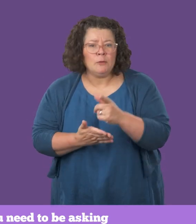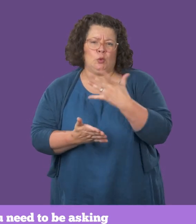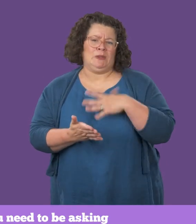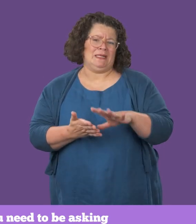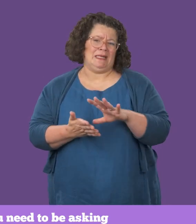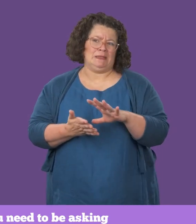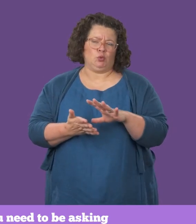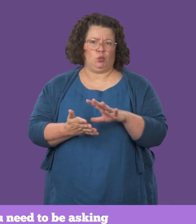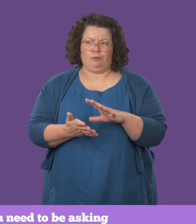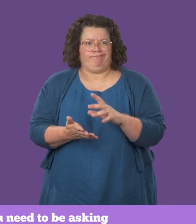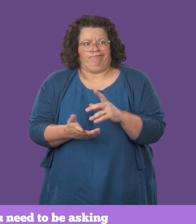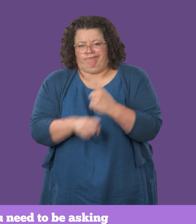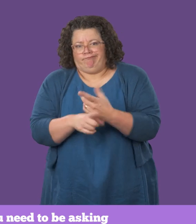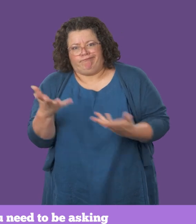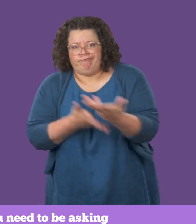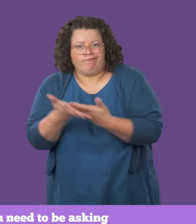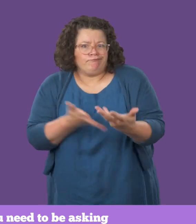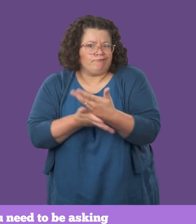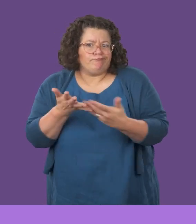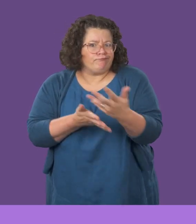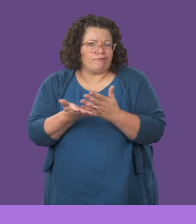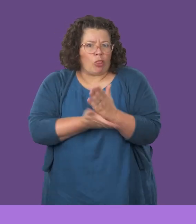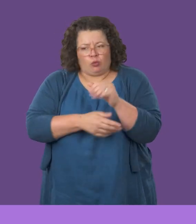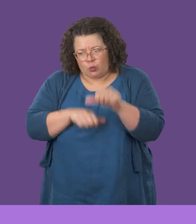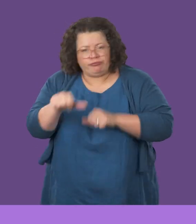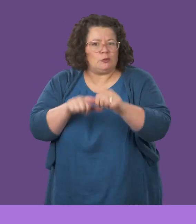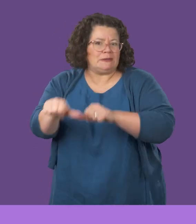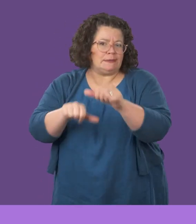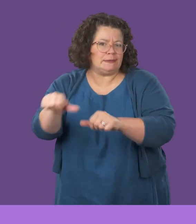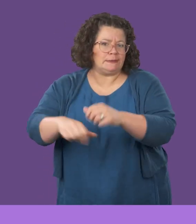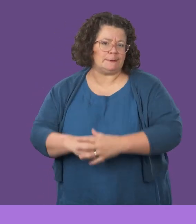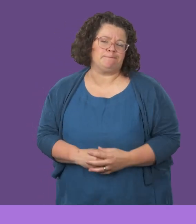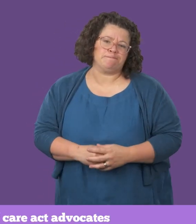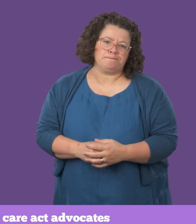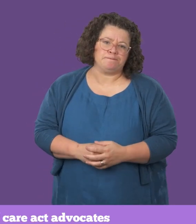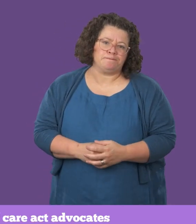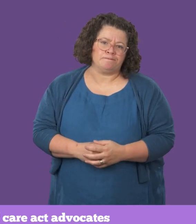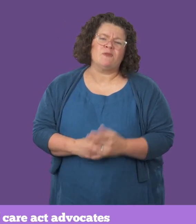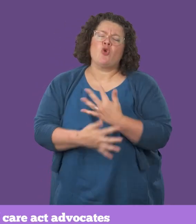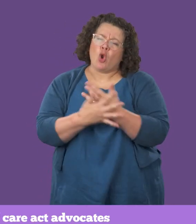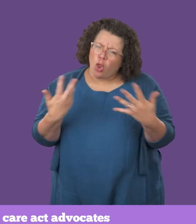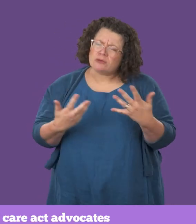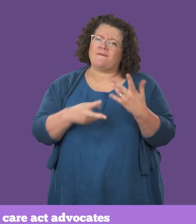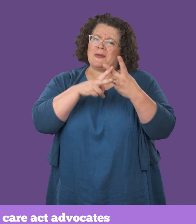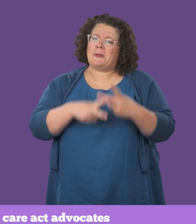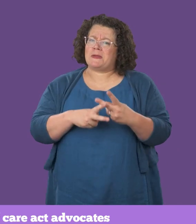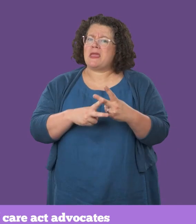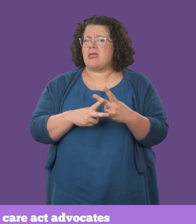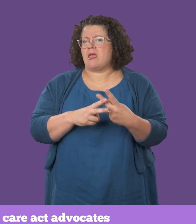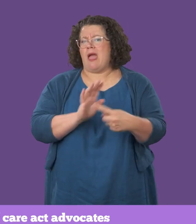be asking for that to be properly authorised through the correct process. So you can have lots of Care Act